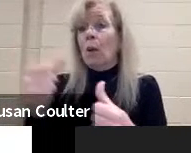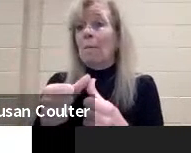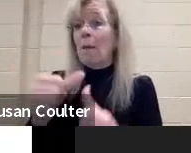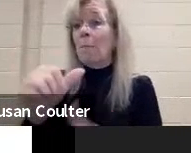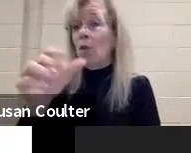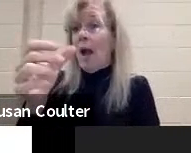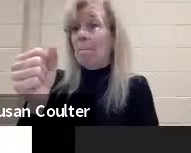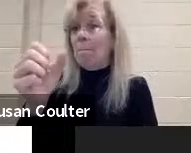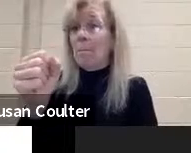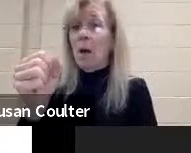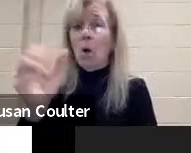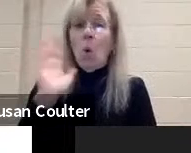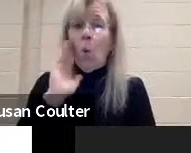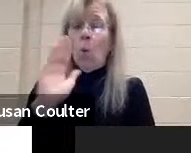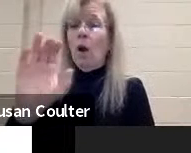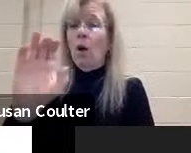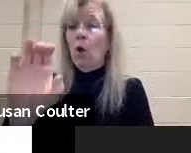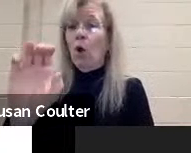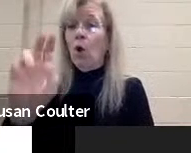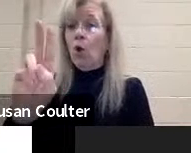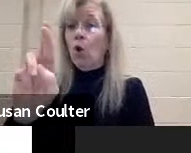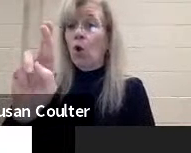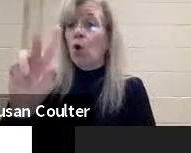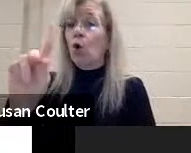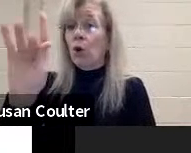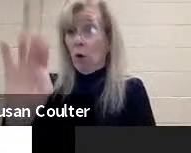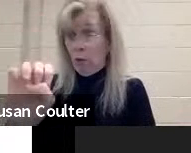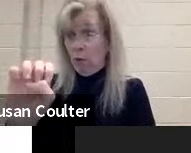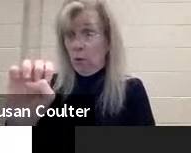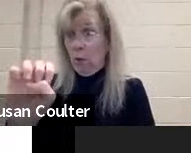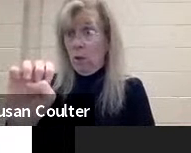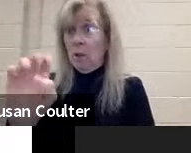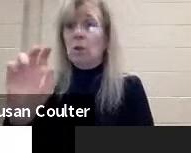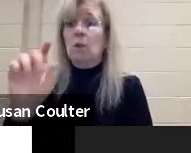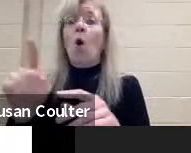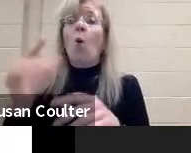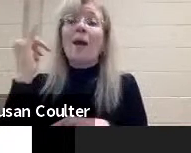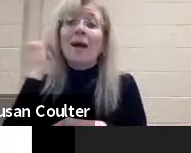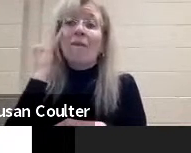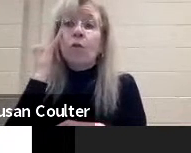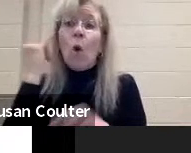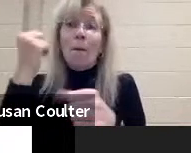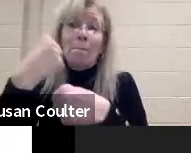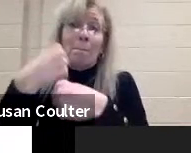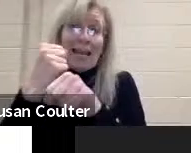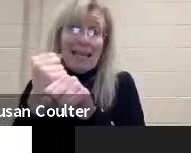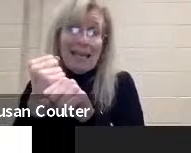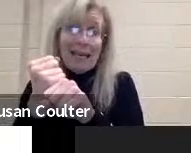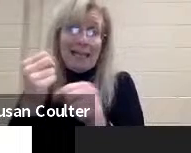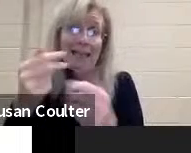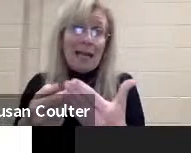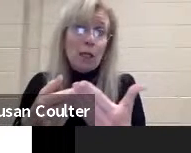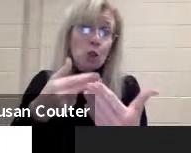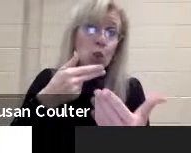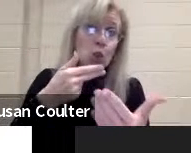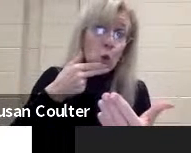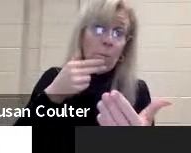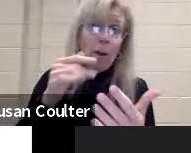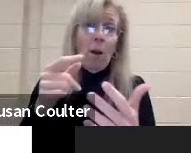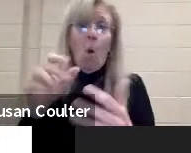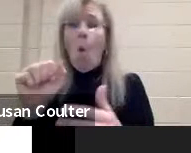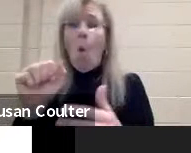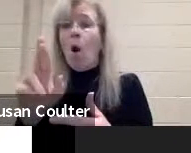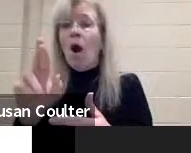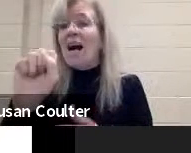Also, remember that milk will curdle. So if you're making like a